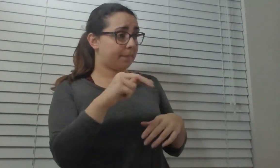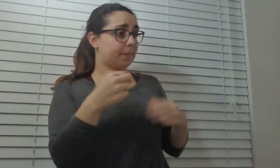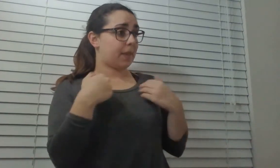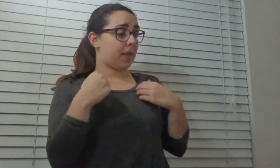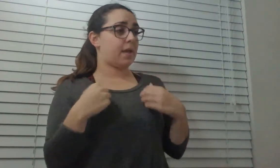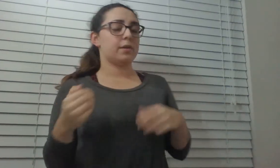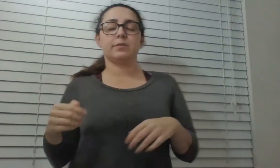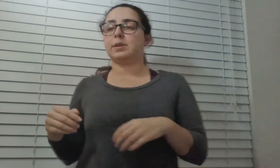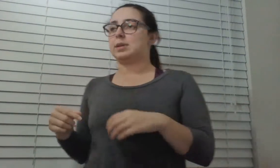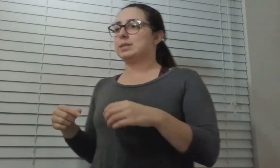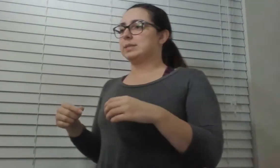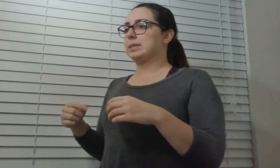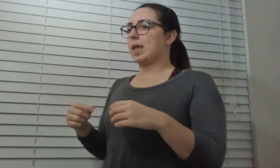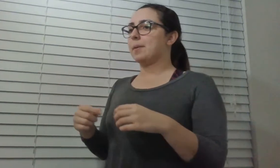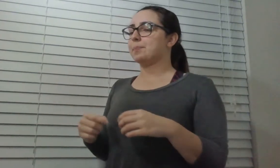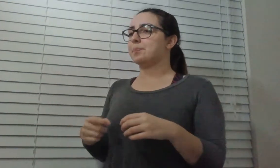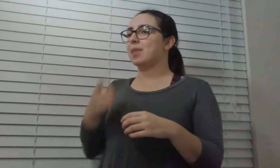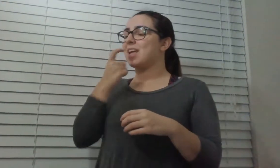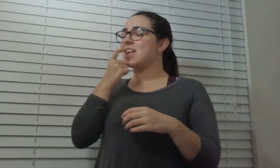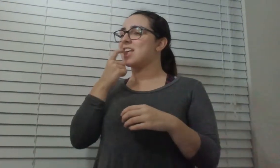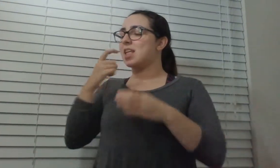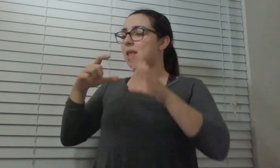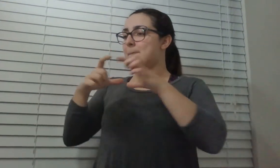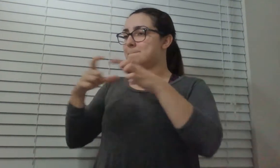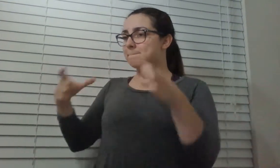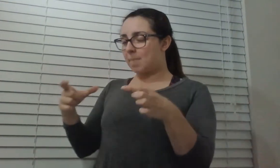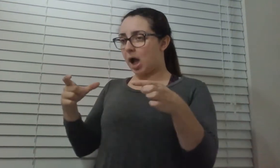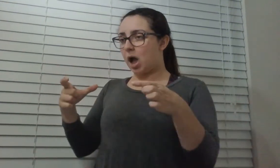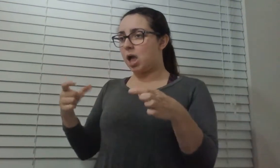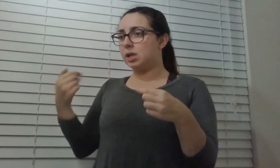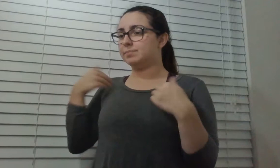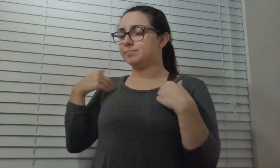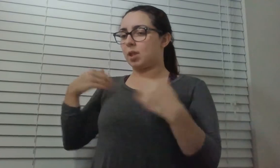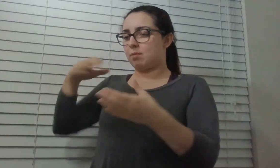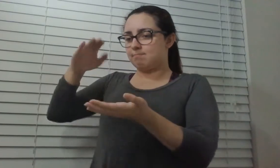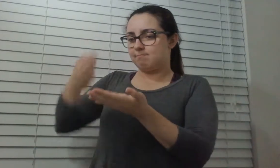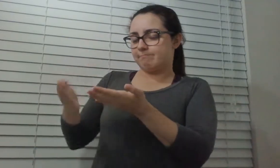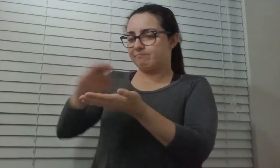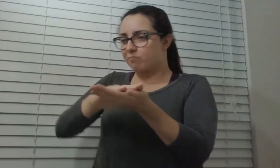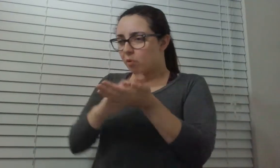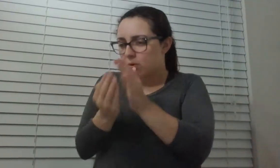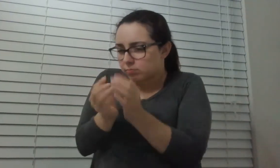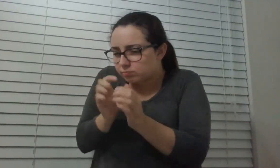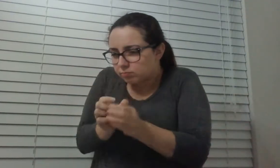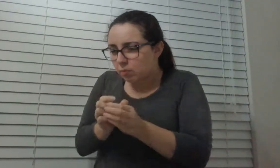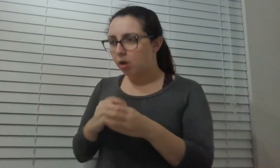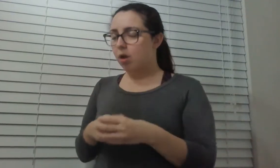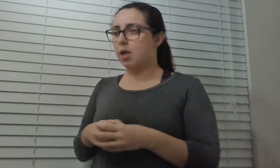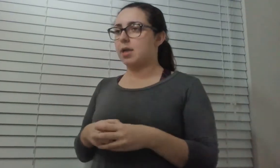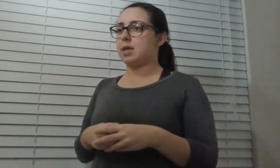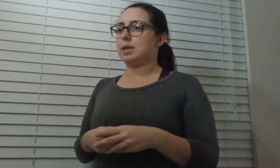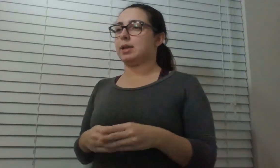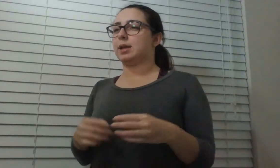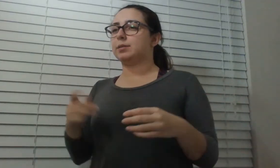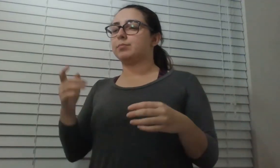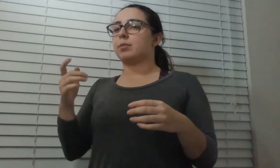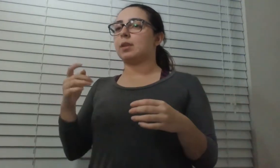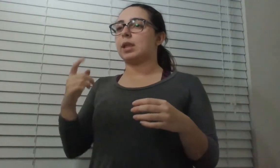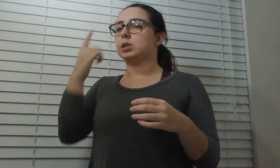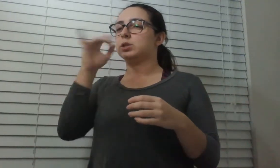a royal blue Explorers Club flag. Very small, probably made of silk. That- Let her touch it? Yeah,